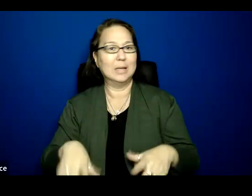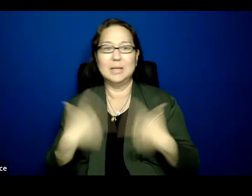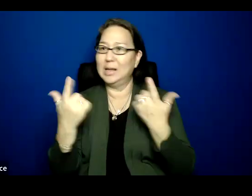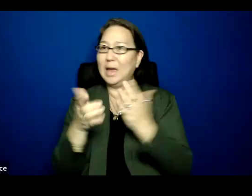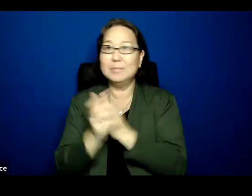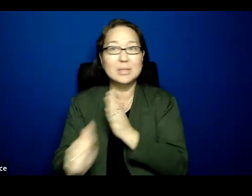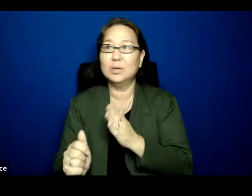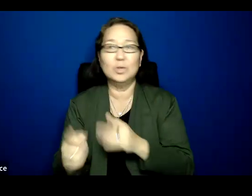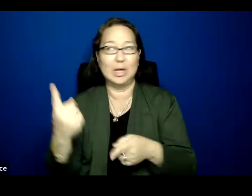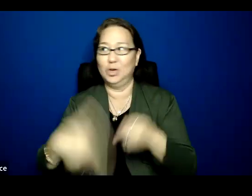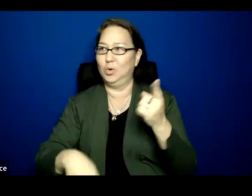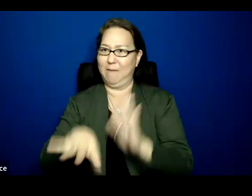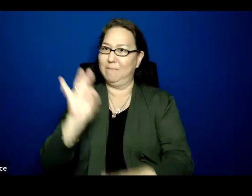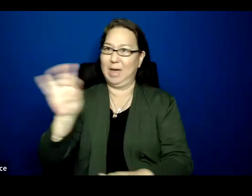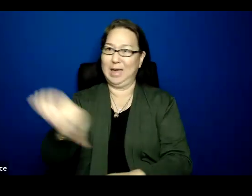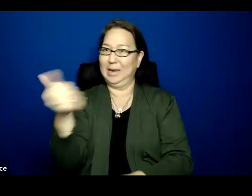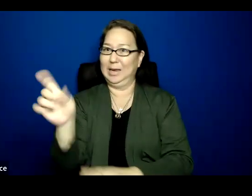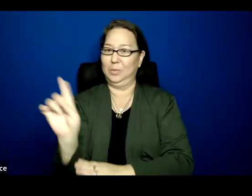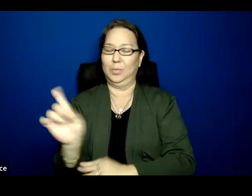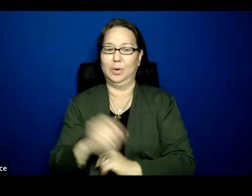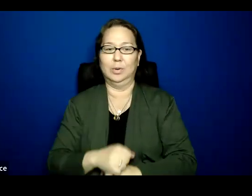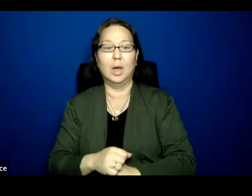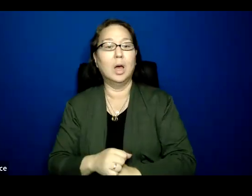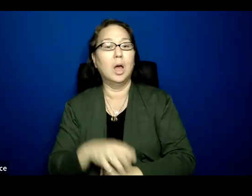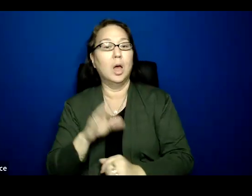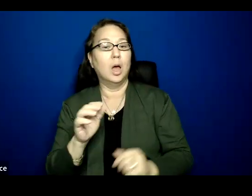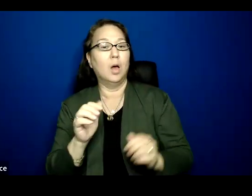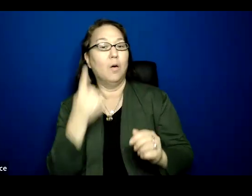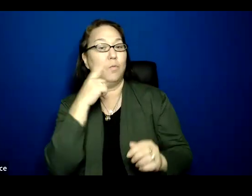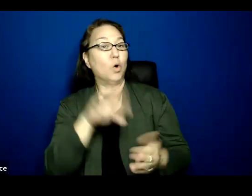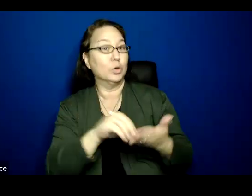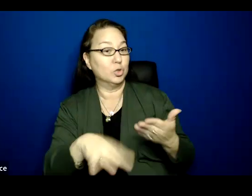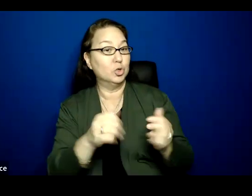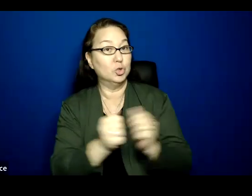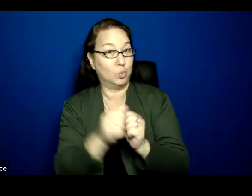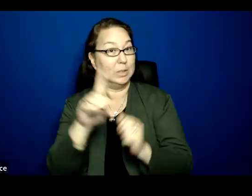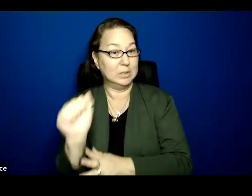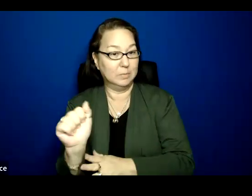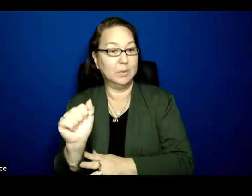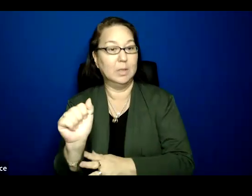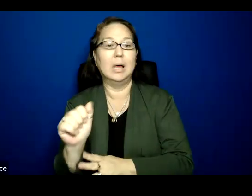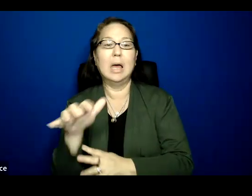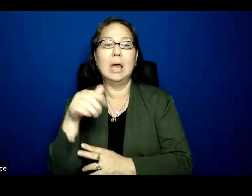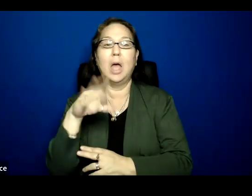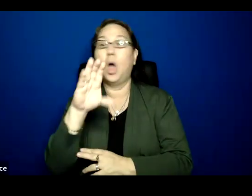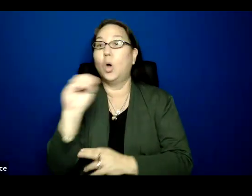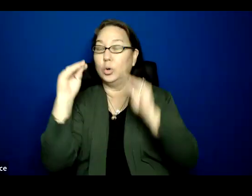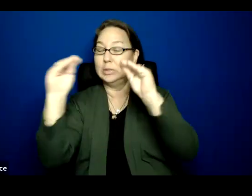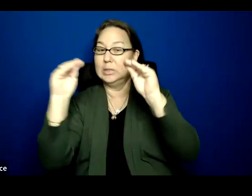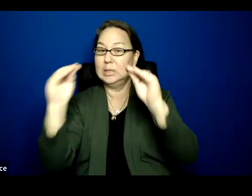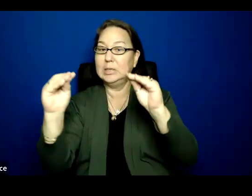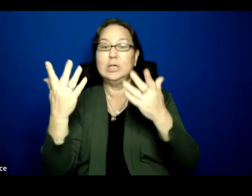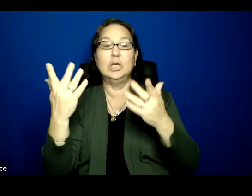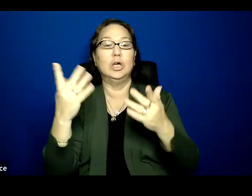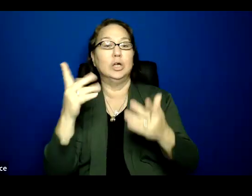anywhere. For students with disabilities, 30 seconds. co-teaching provides the inclusive environment that they deserve. For advanced and emerging learners,